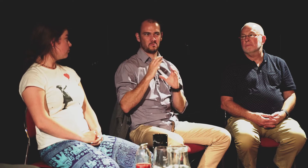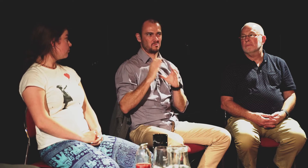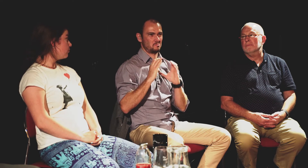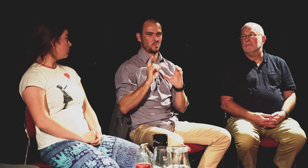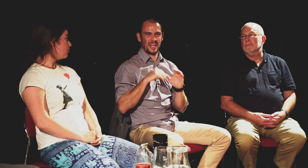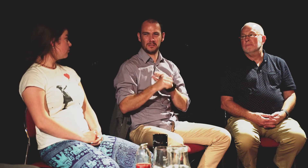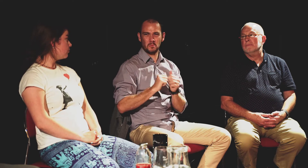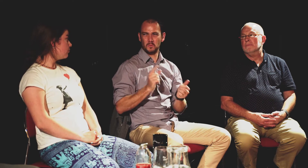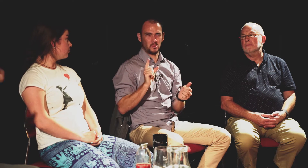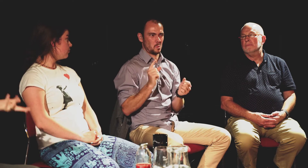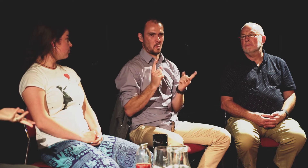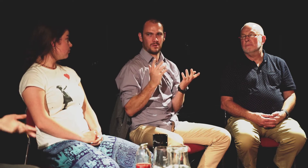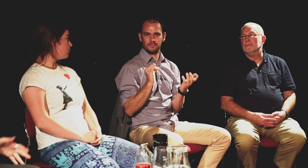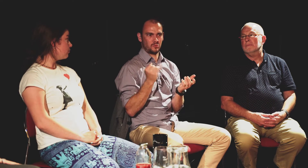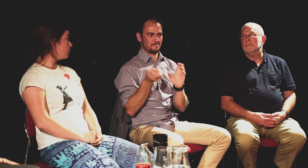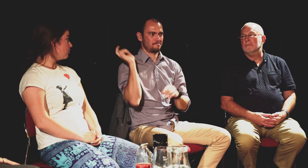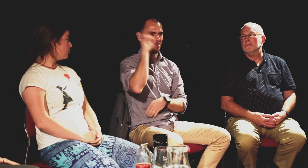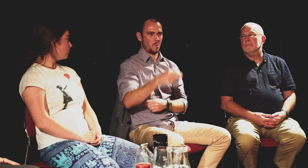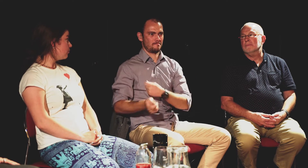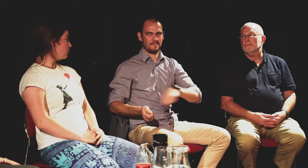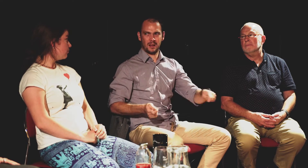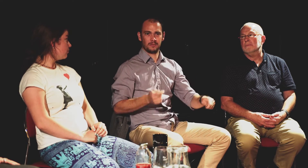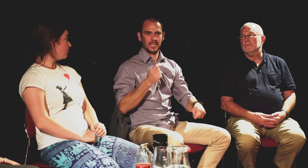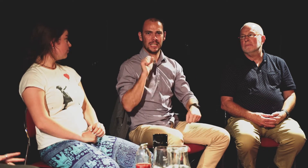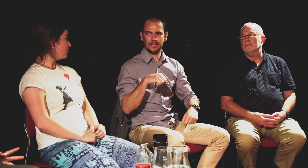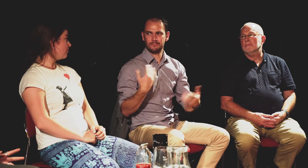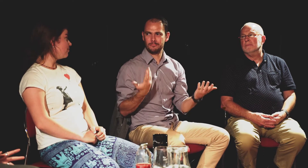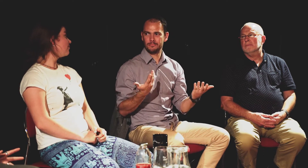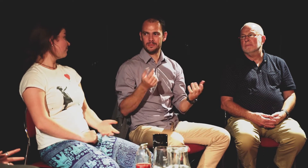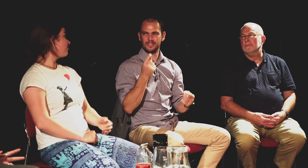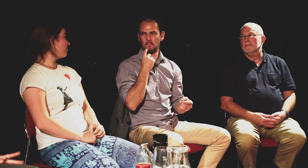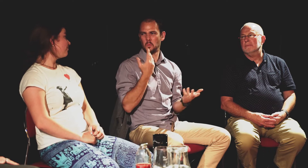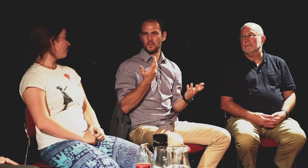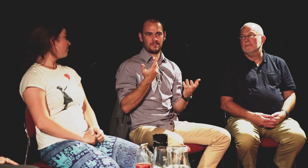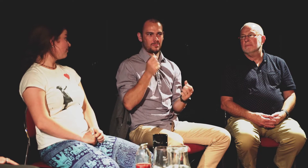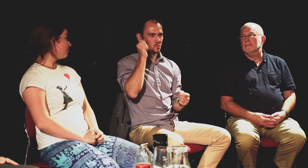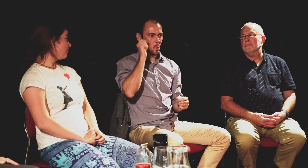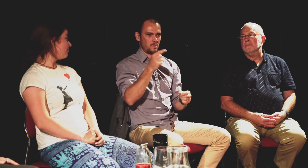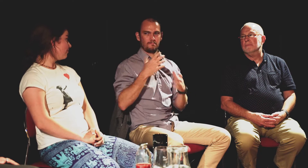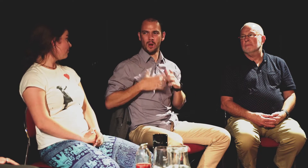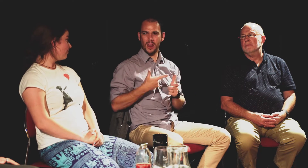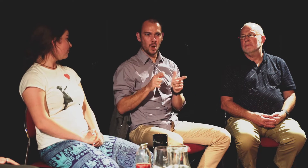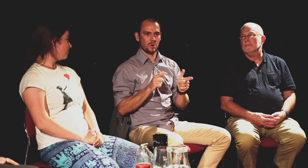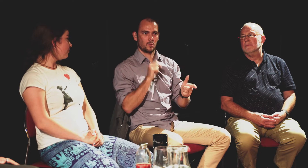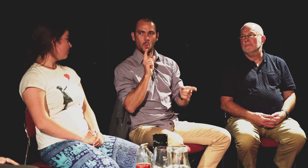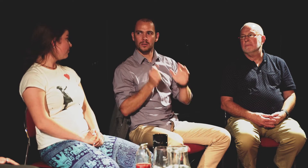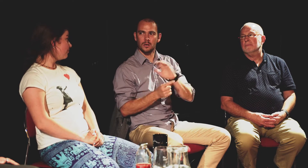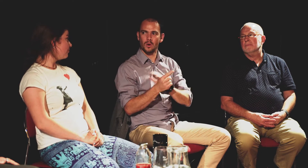club. And really in sports, if you think about it, there's not much communication. You bowl, you bat, I mean, that's pretty much it, really. There's a lot of body